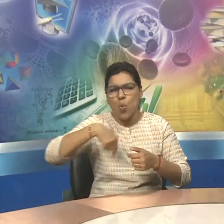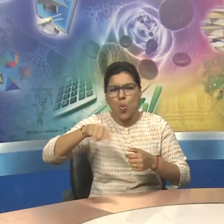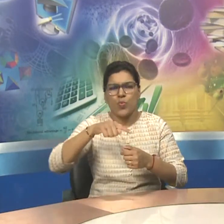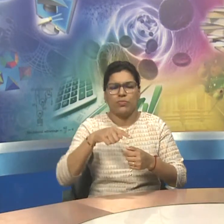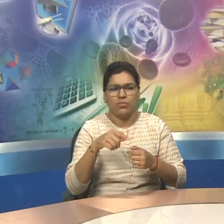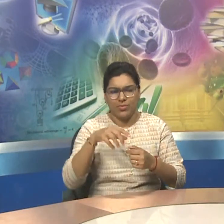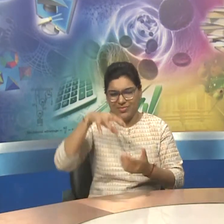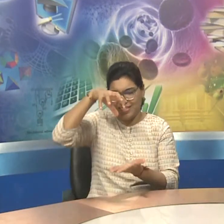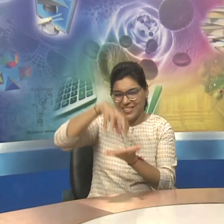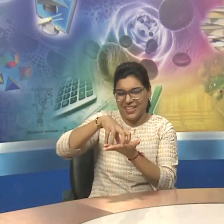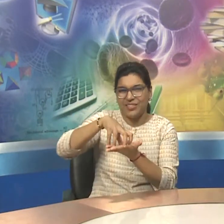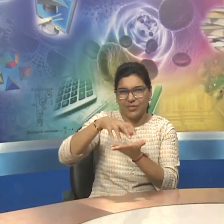Political right include